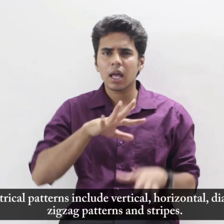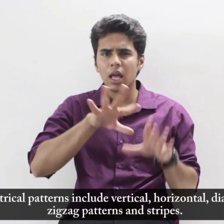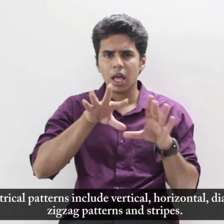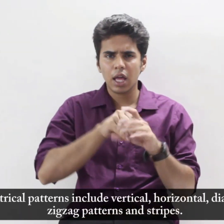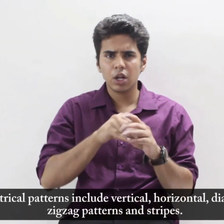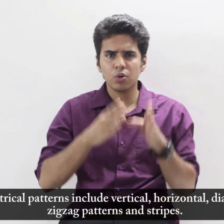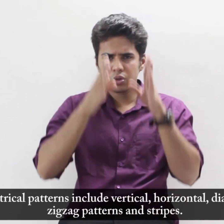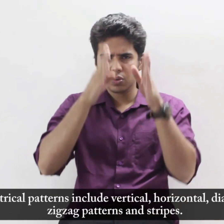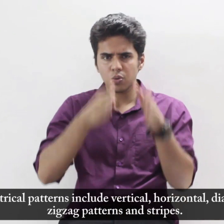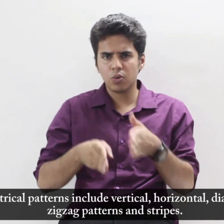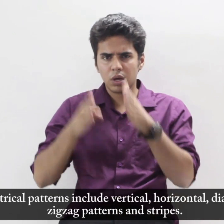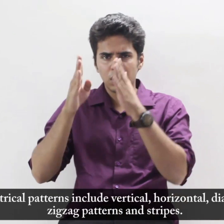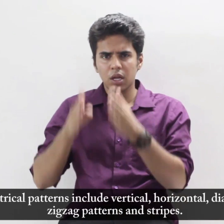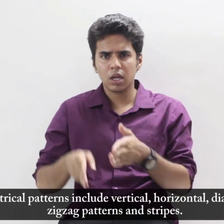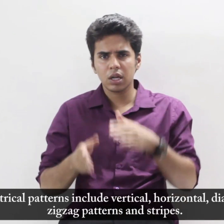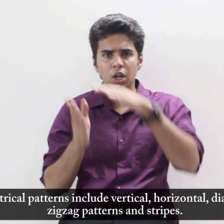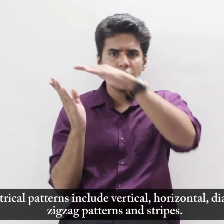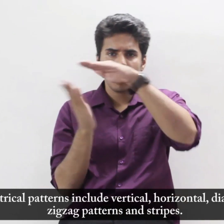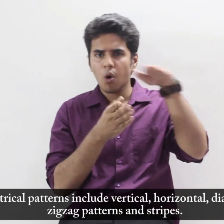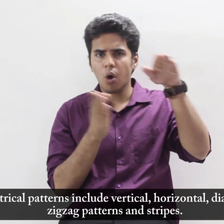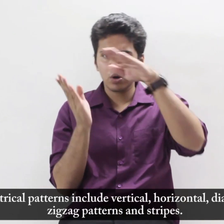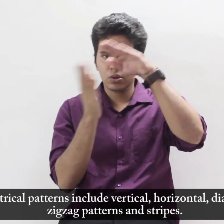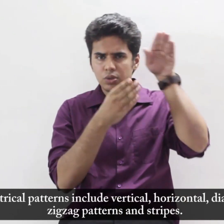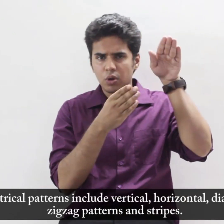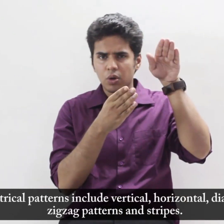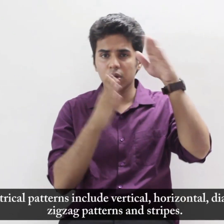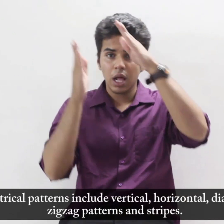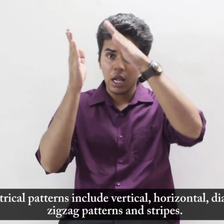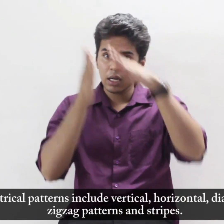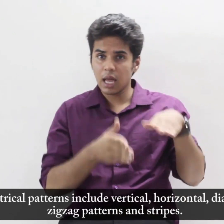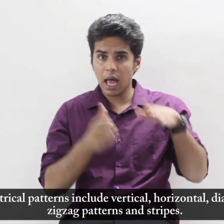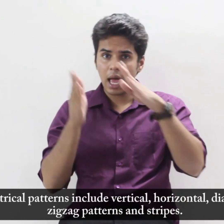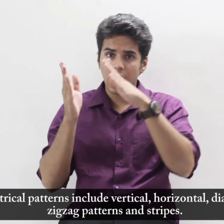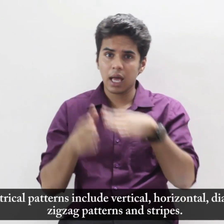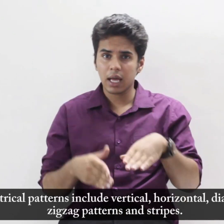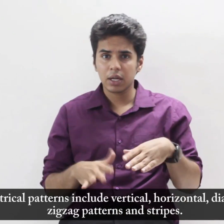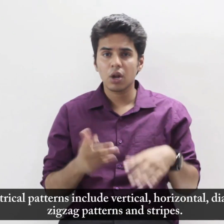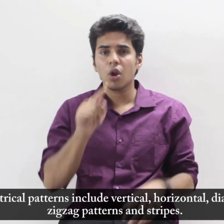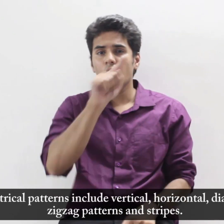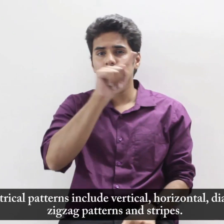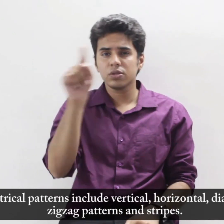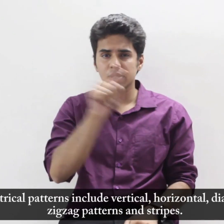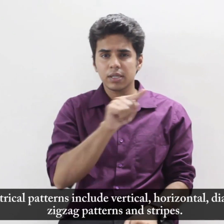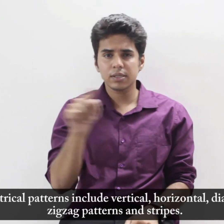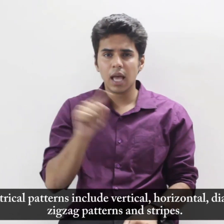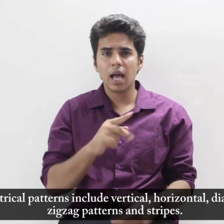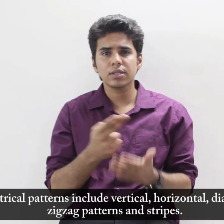Geometrical patterns include vertical, horizontal, diagonal, or zigzag patterns and strips.